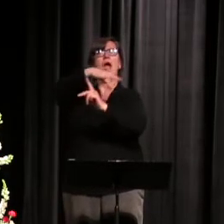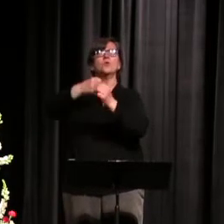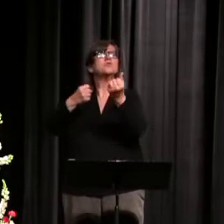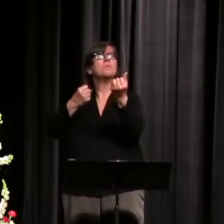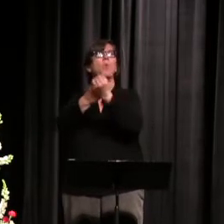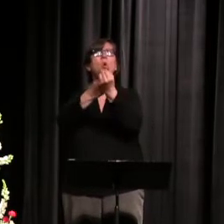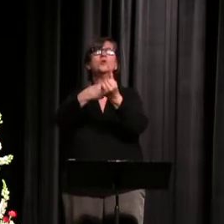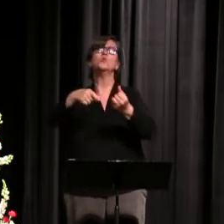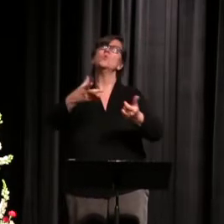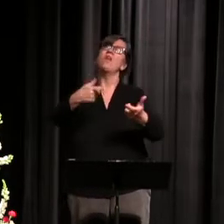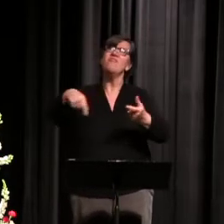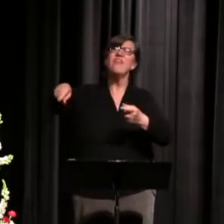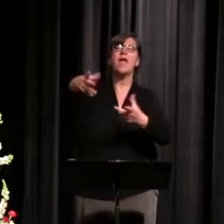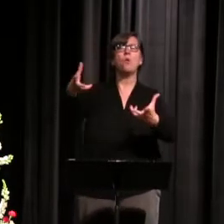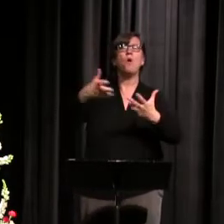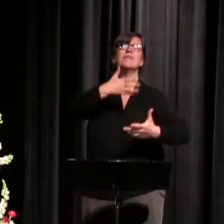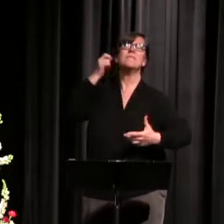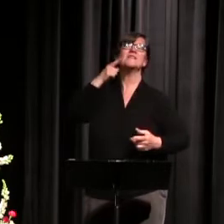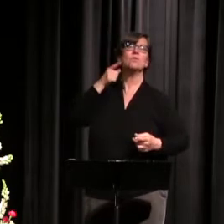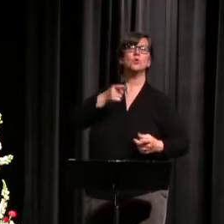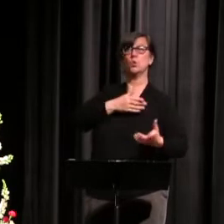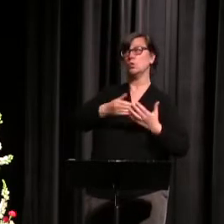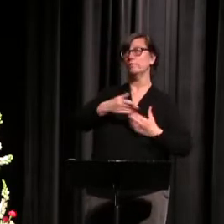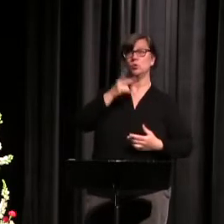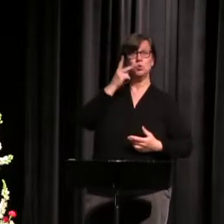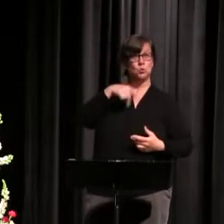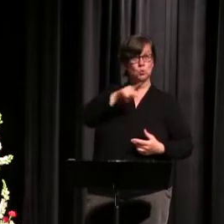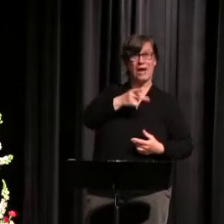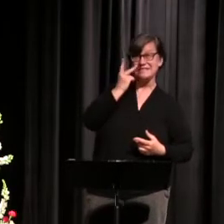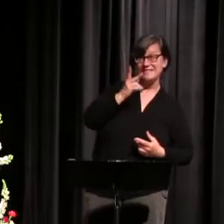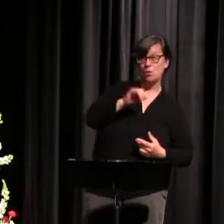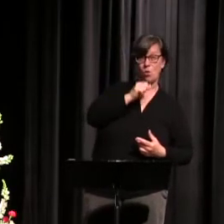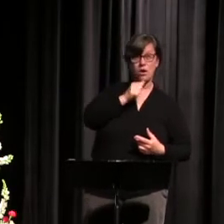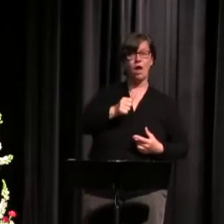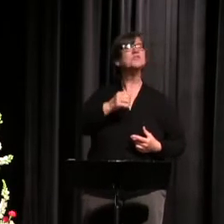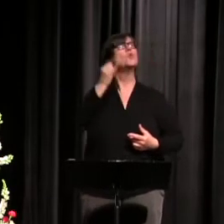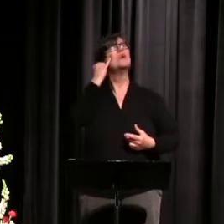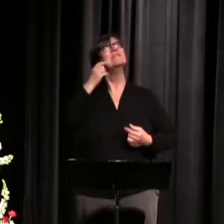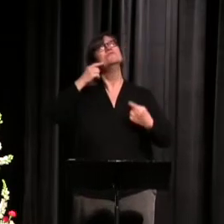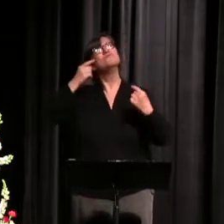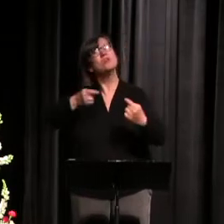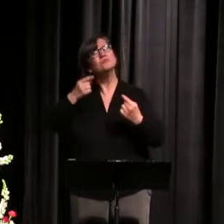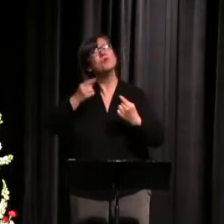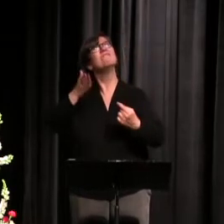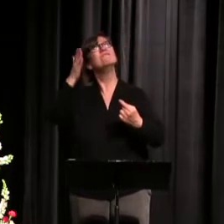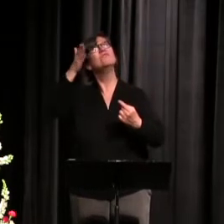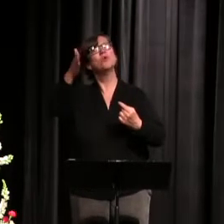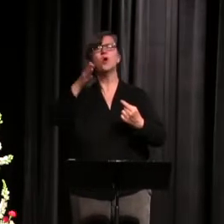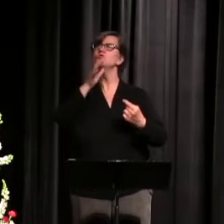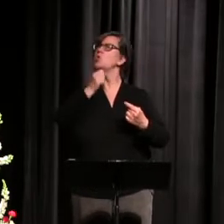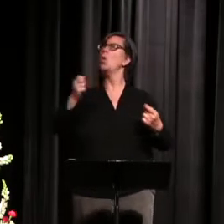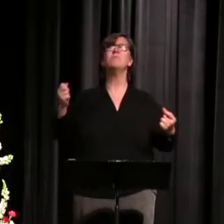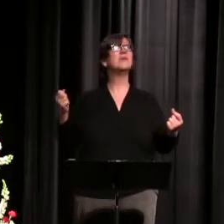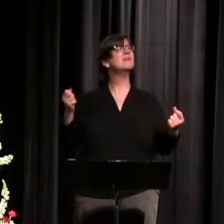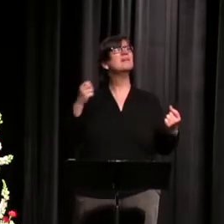see it or not. So when the going gets tough, don't ever be ashamed or embarrassed to reach out for a helping